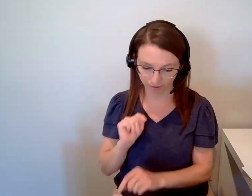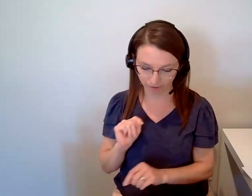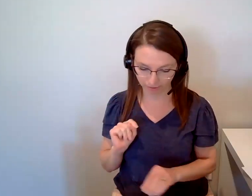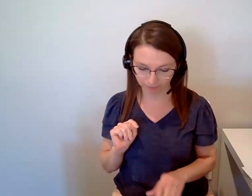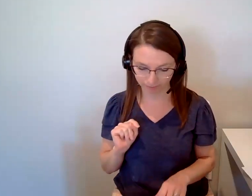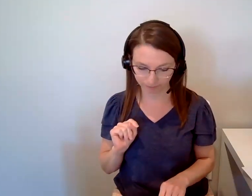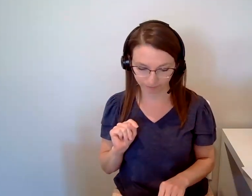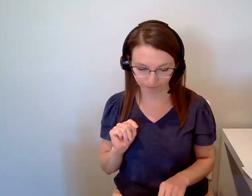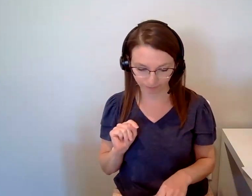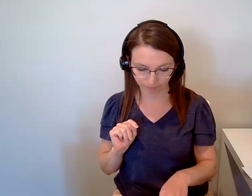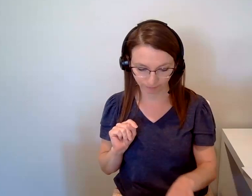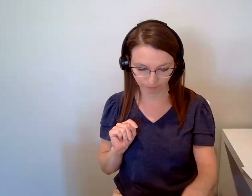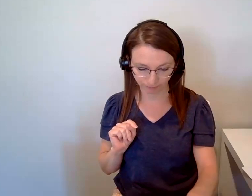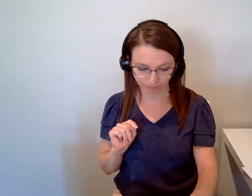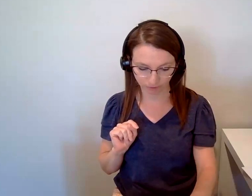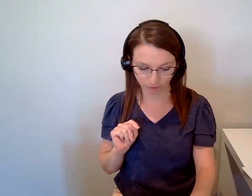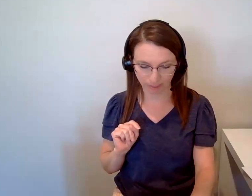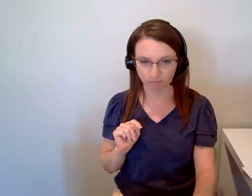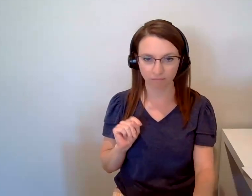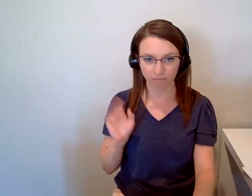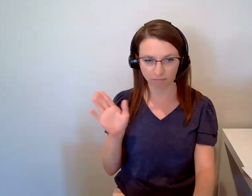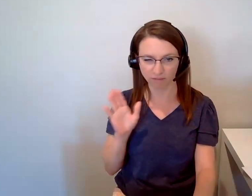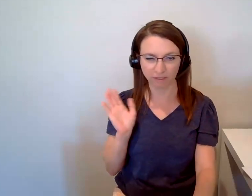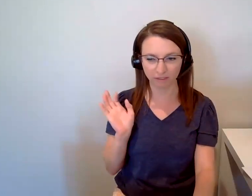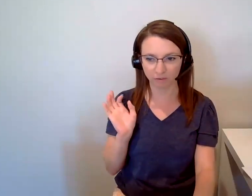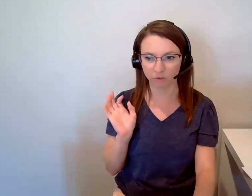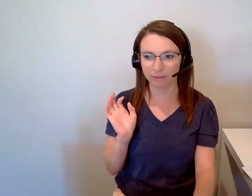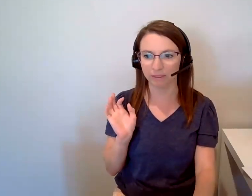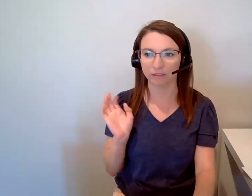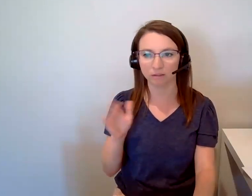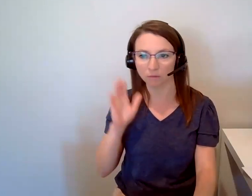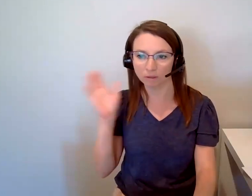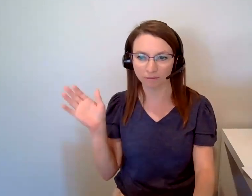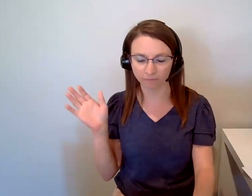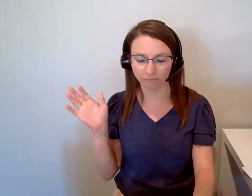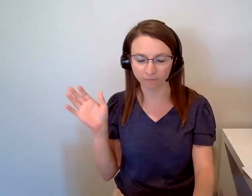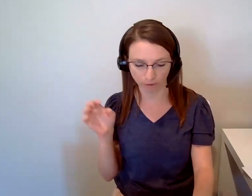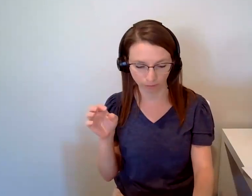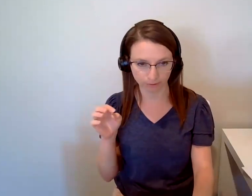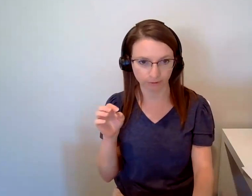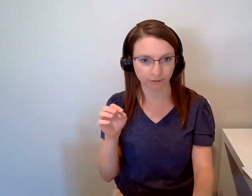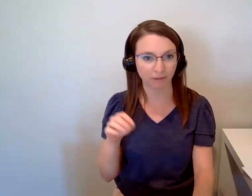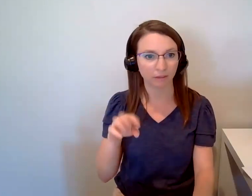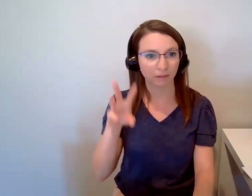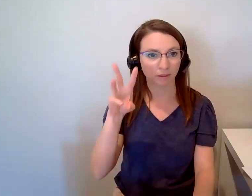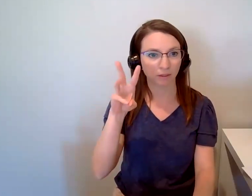Not. Okay. I think these are too easy. Let's go on to 4-letter words.